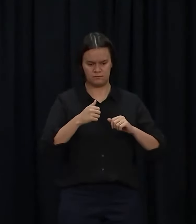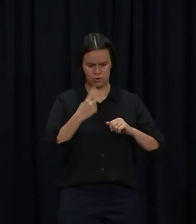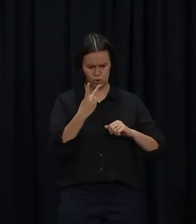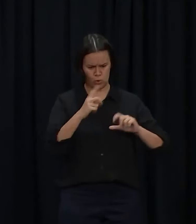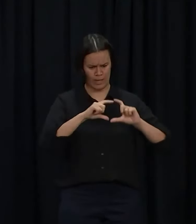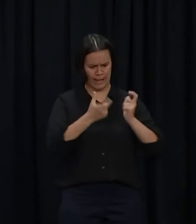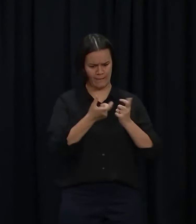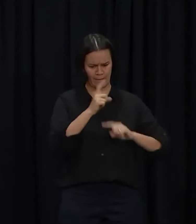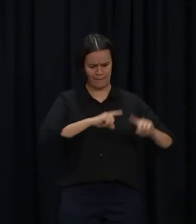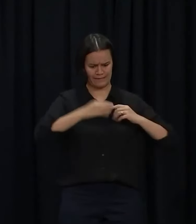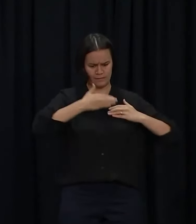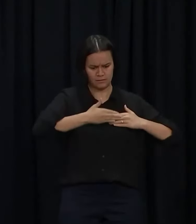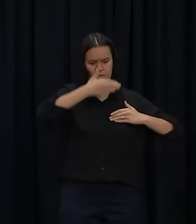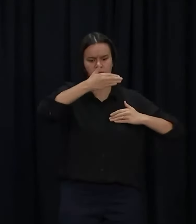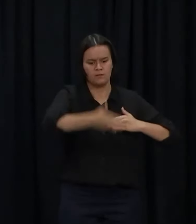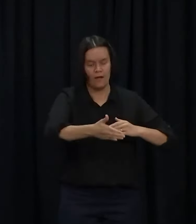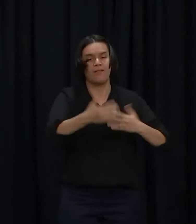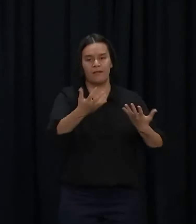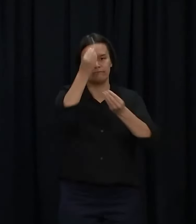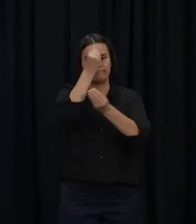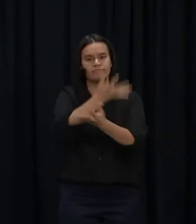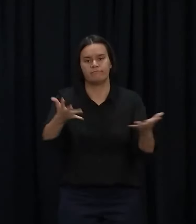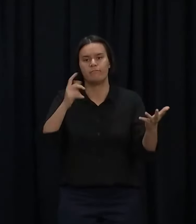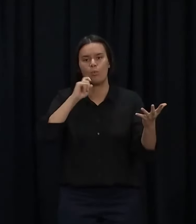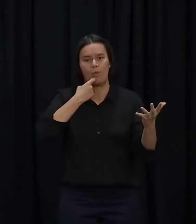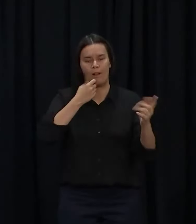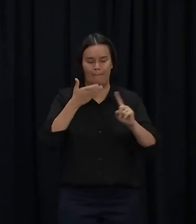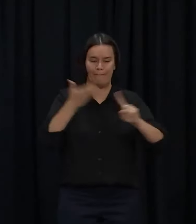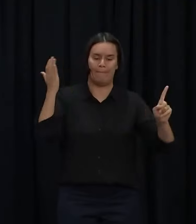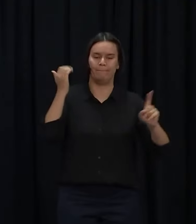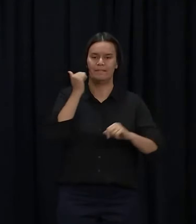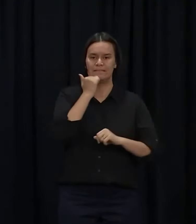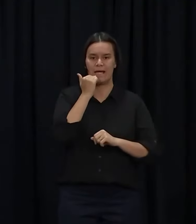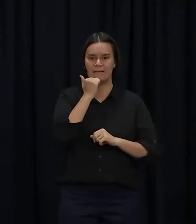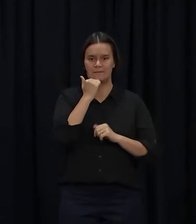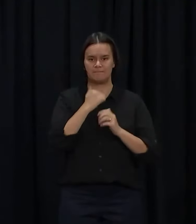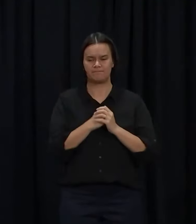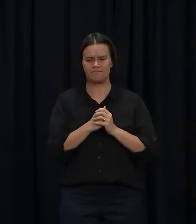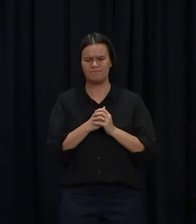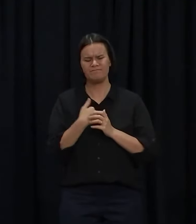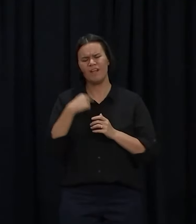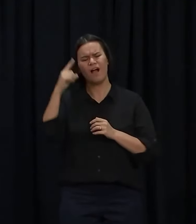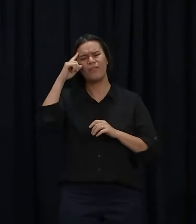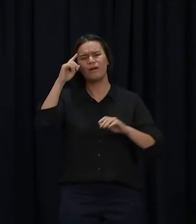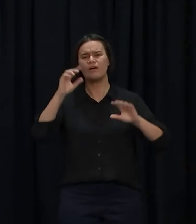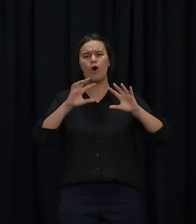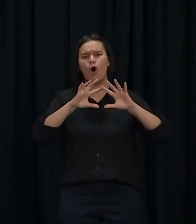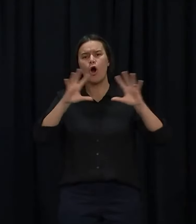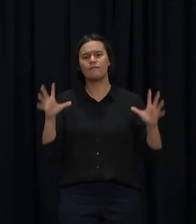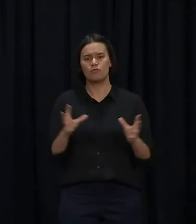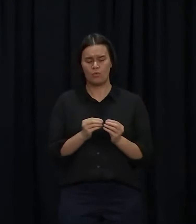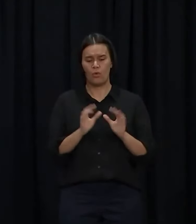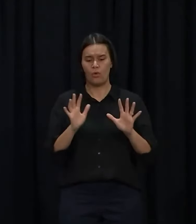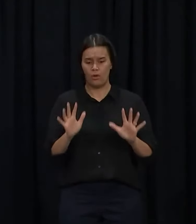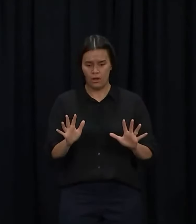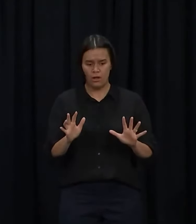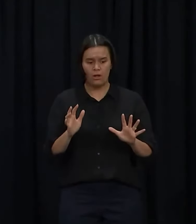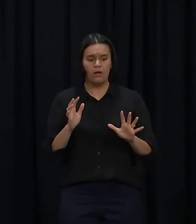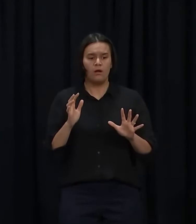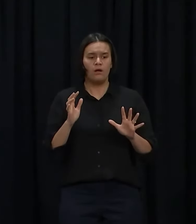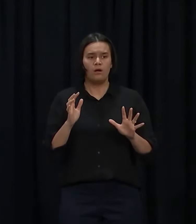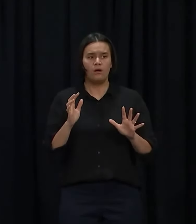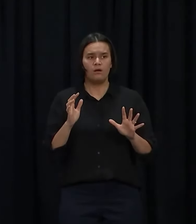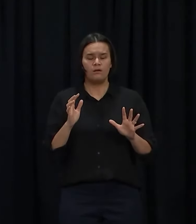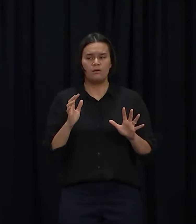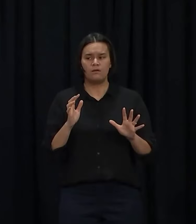if I might, I'll stick with our current sweep around. But I think the general principle, Chair, is we've made no decision to detract or steer